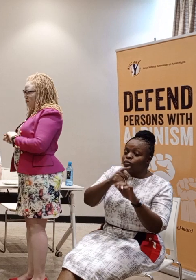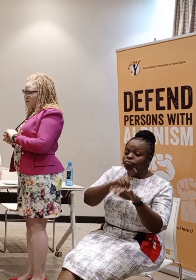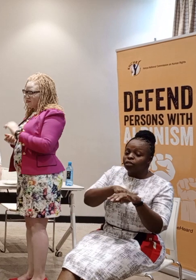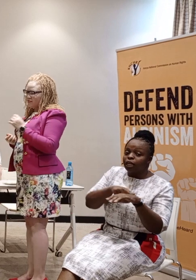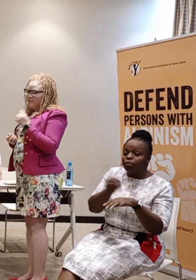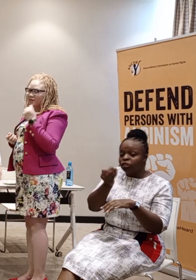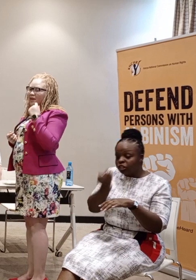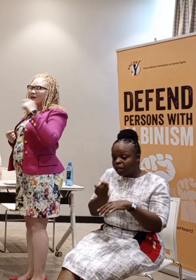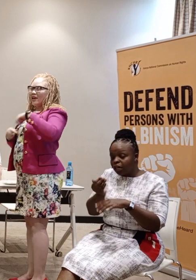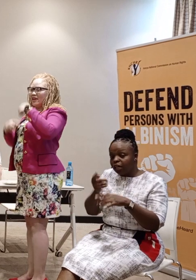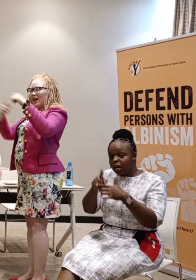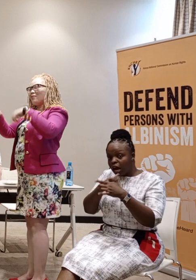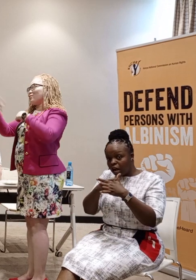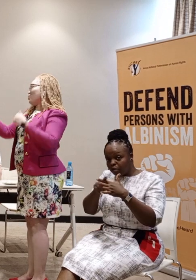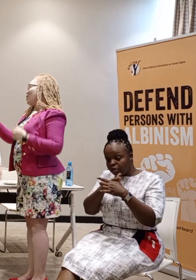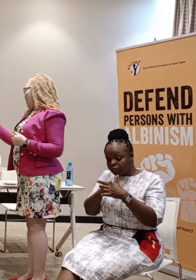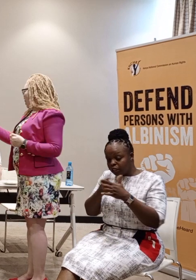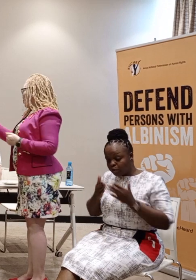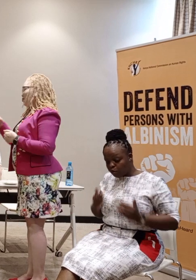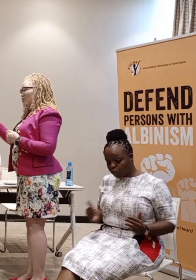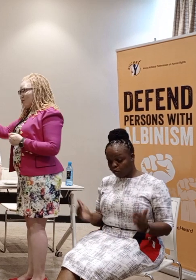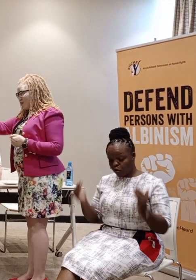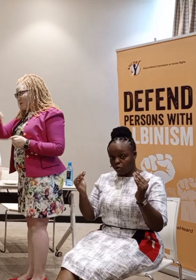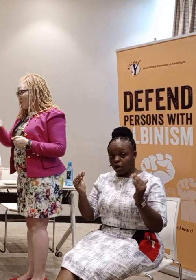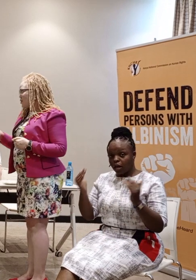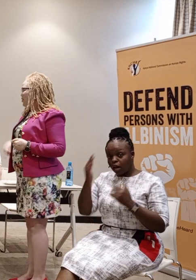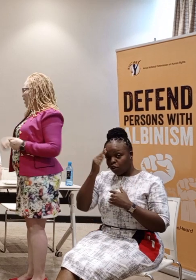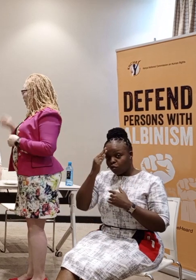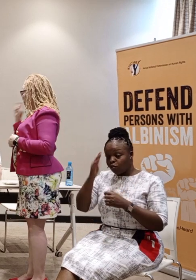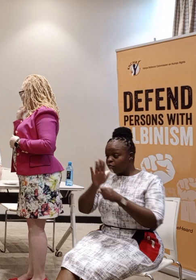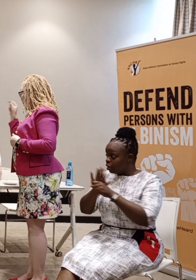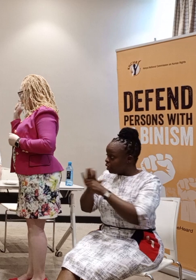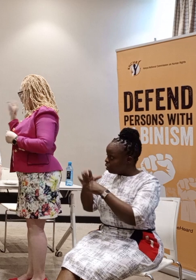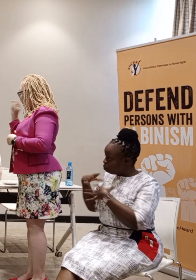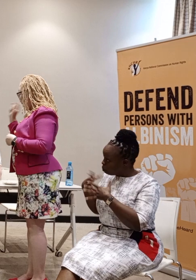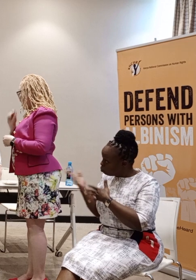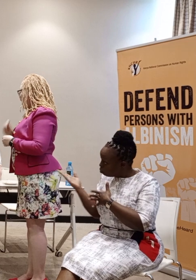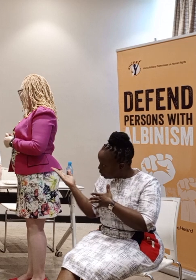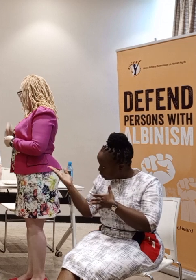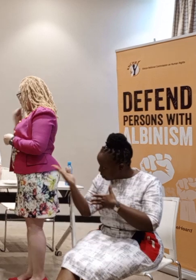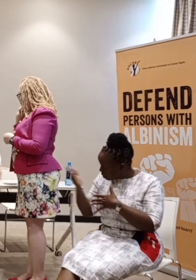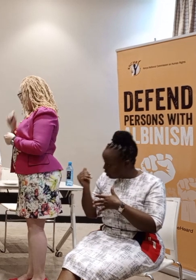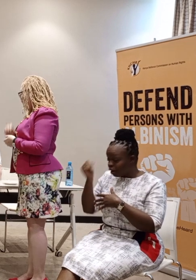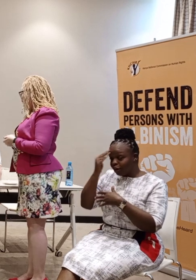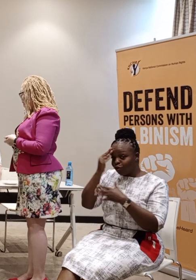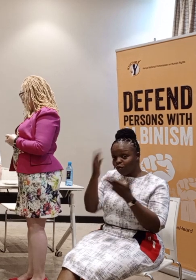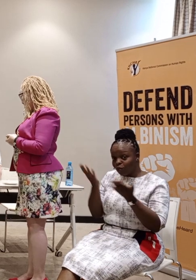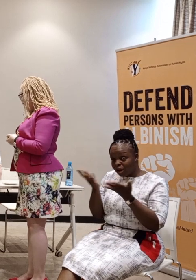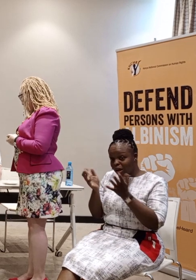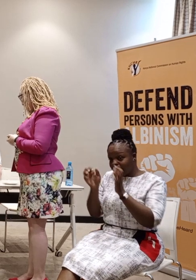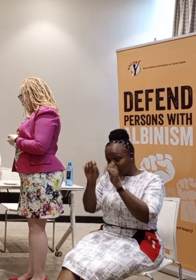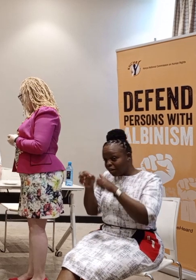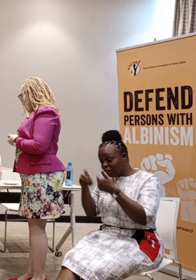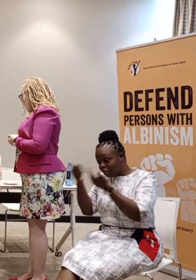born. And I will go, I know most of the people here. I know where they can give examples of their